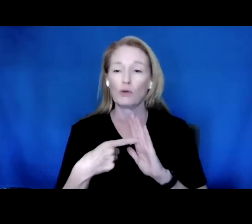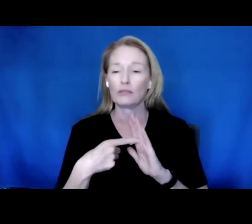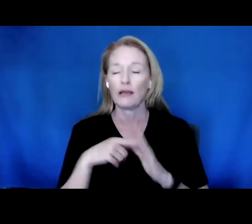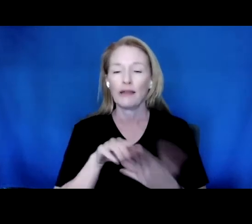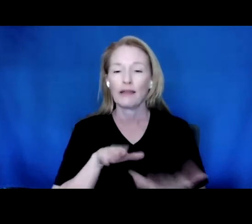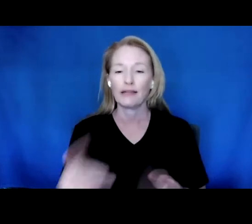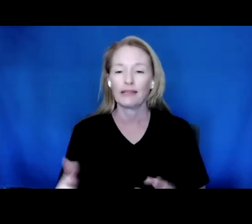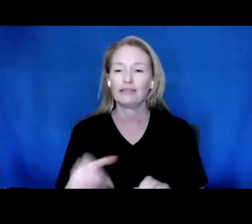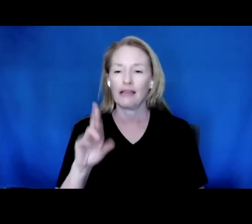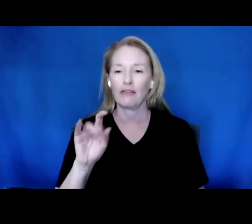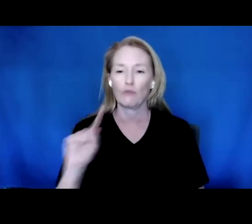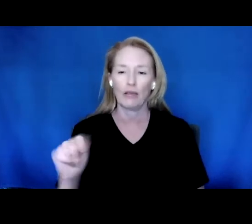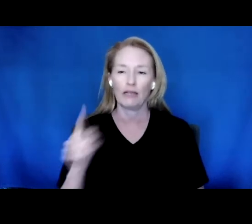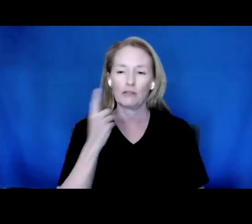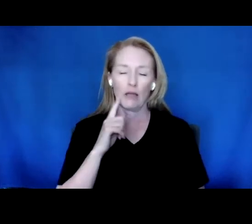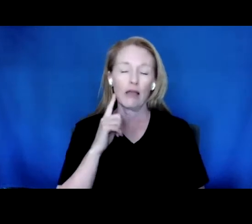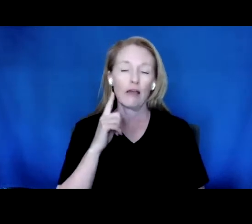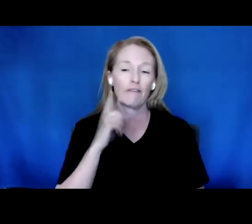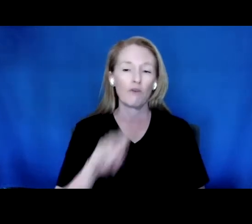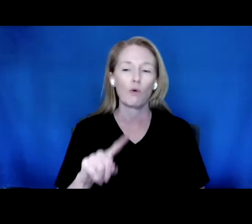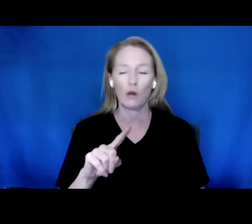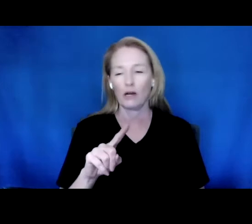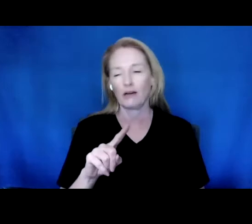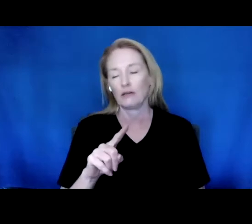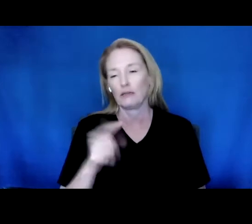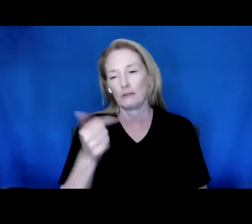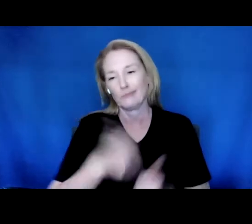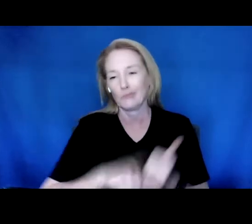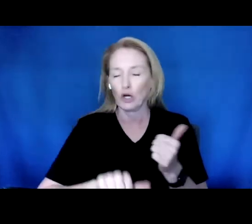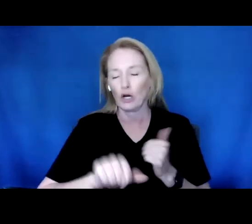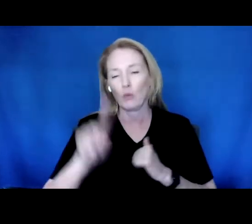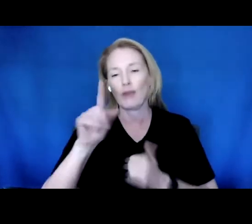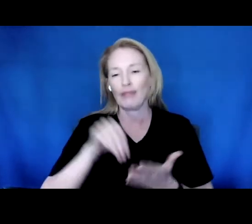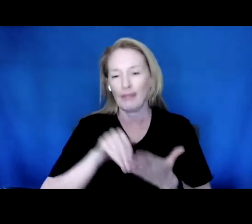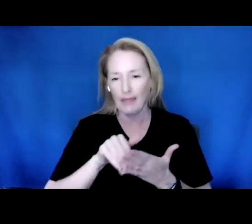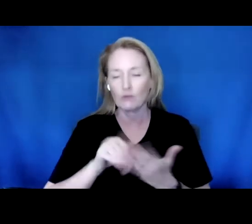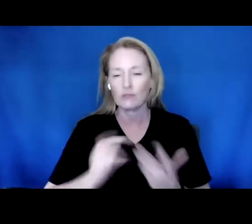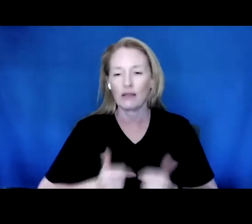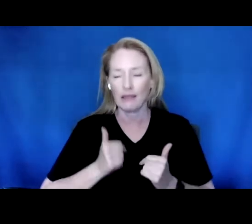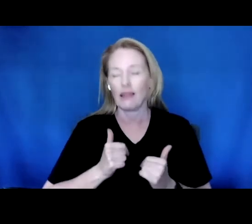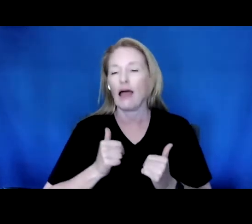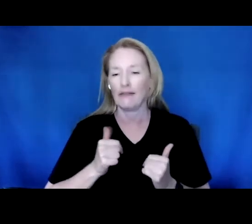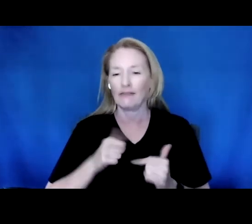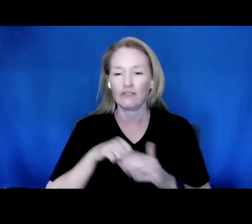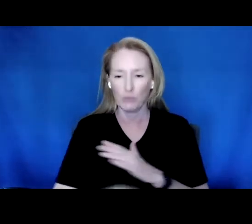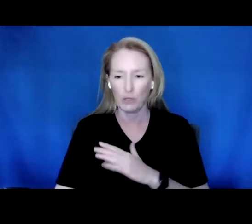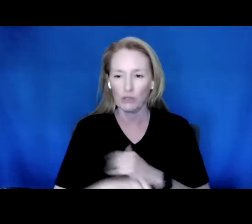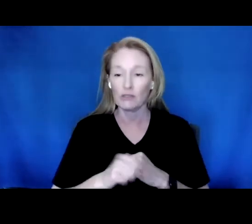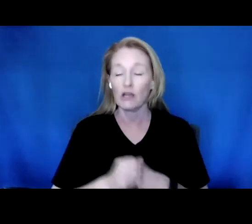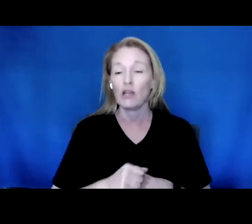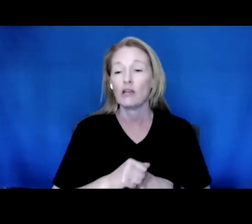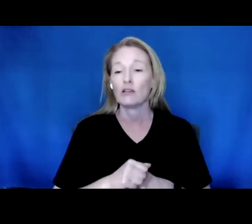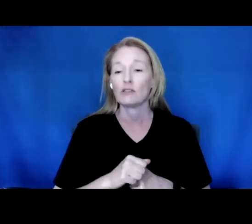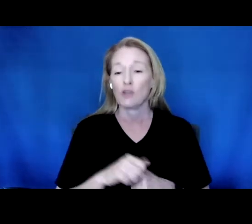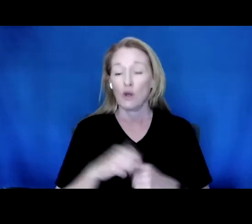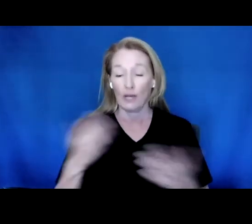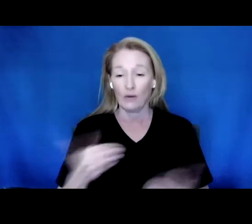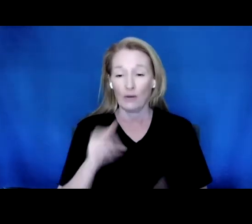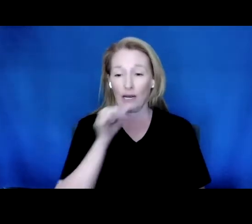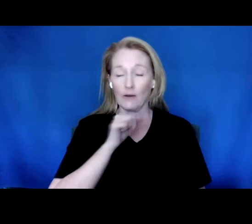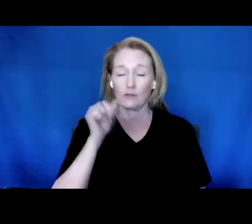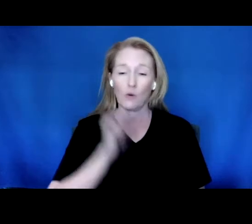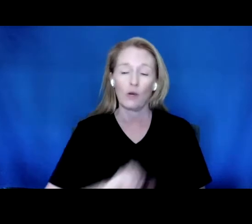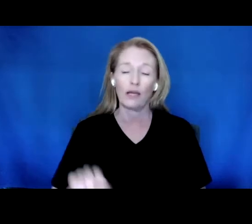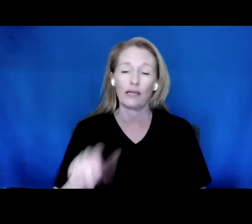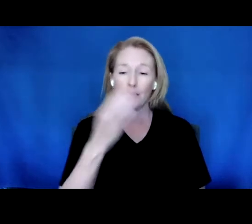1,000 live births since 2009 in Arizona, which is the navy color, and then also the United States,